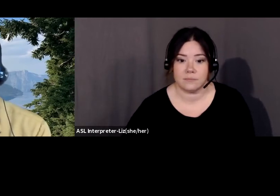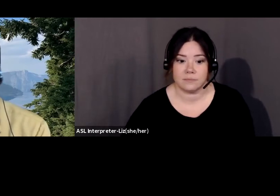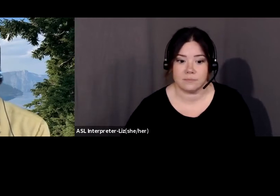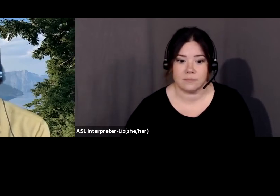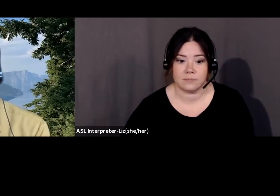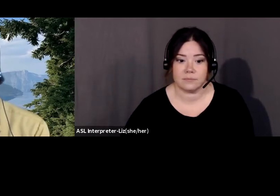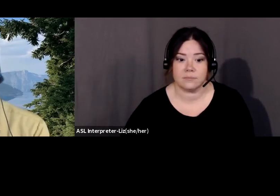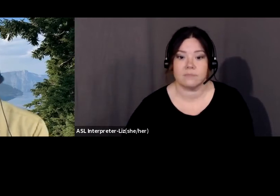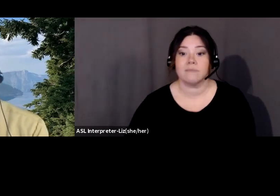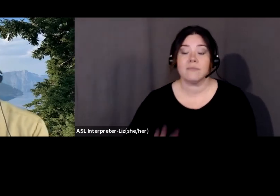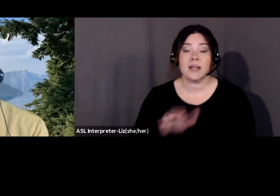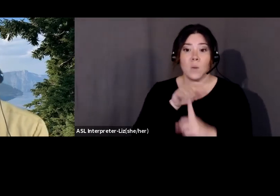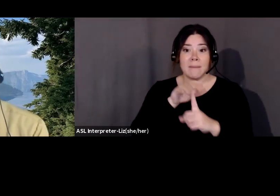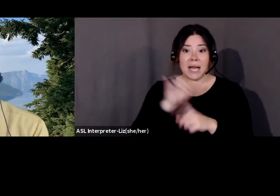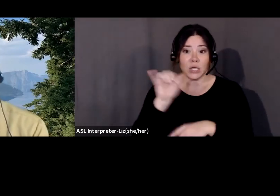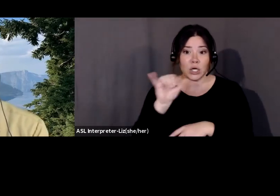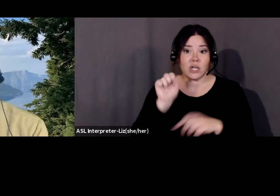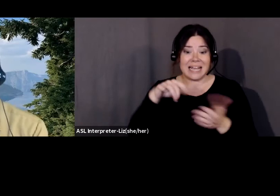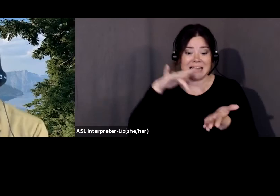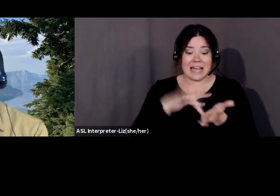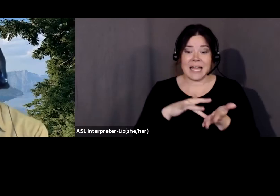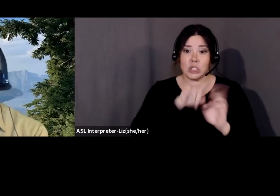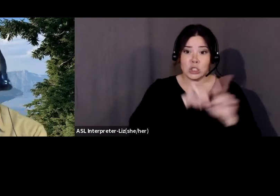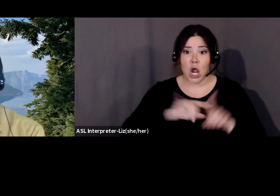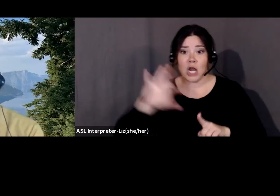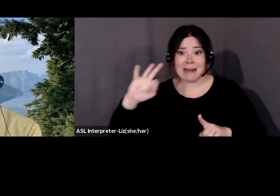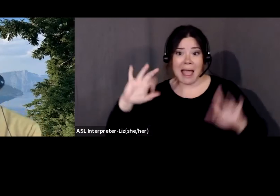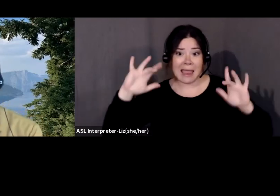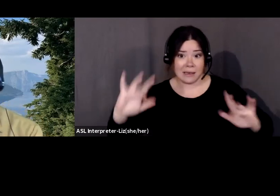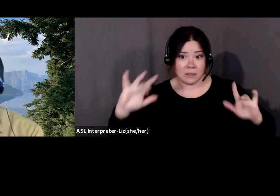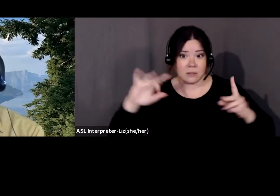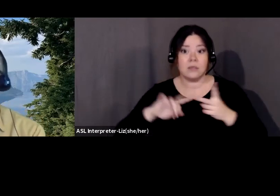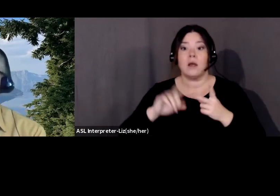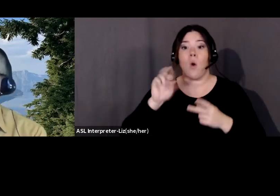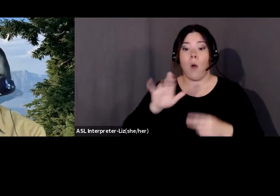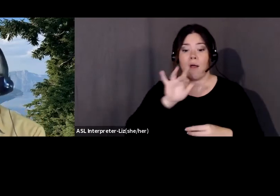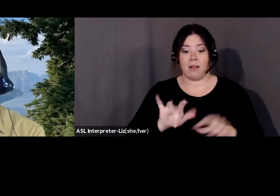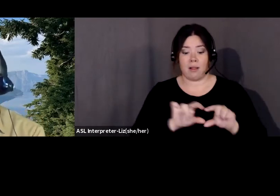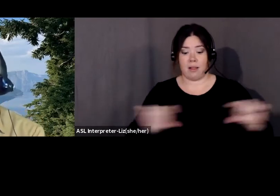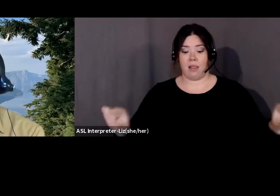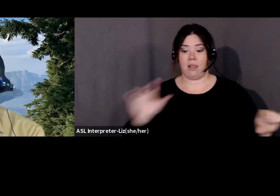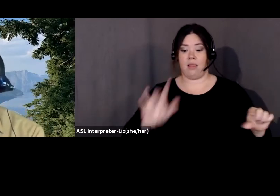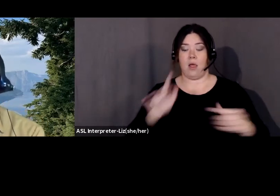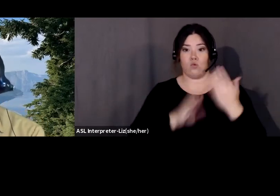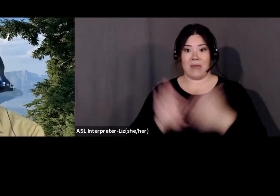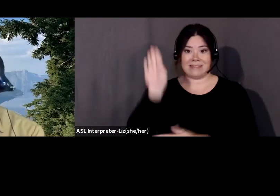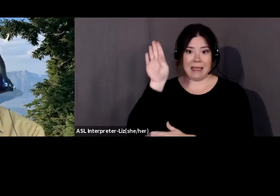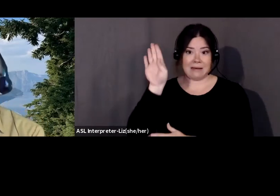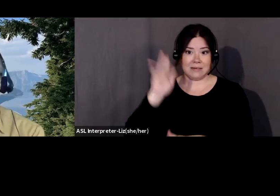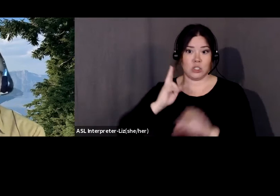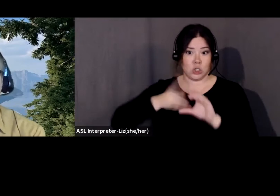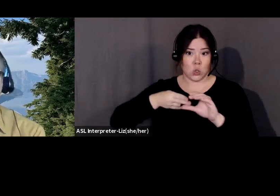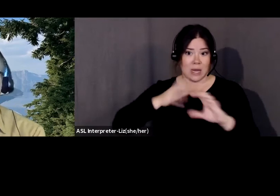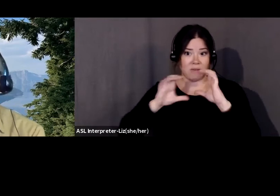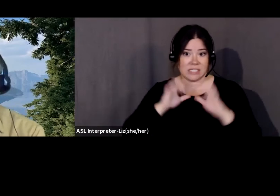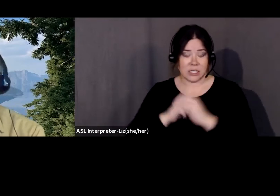And just as a reminder, you can press *9 or select the raise hand to join into the conversation, and I can